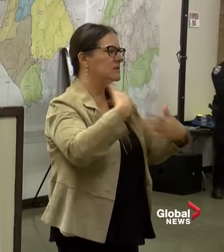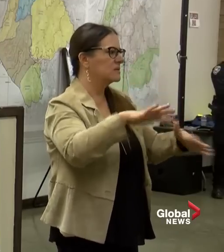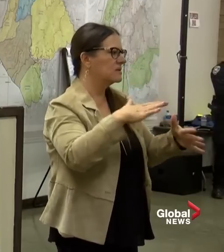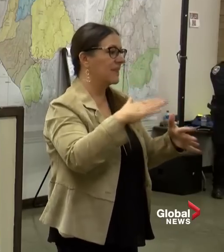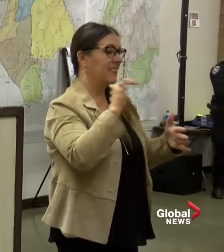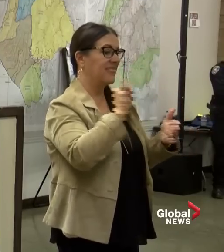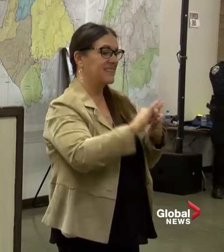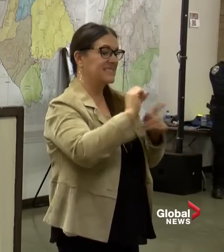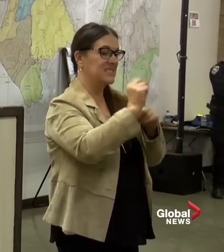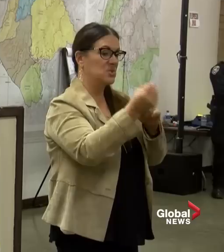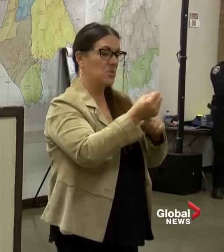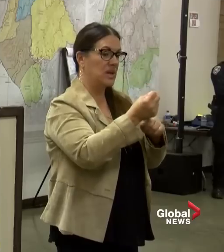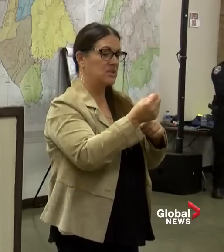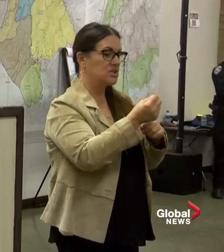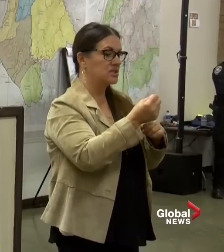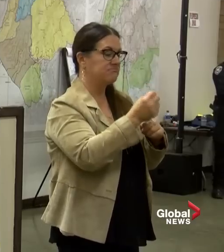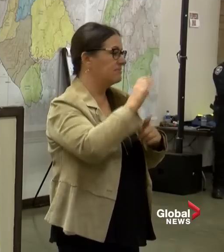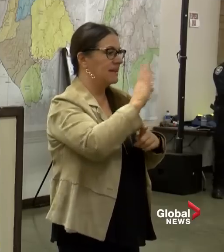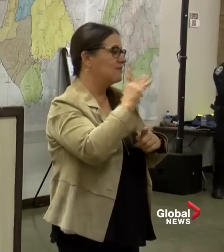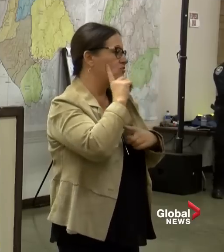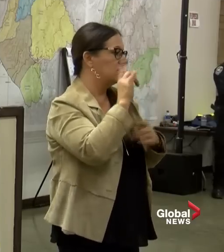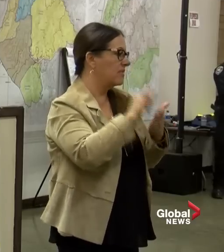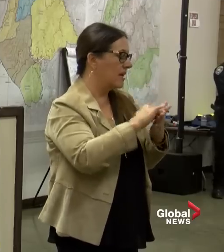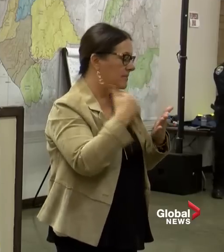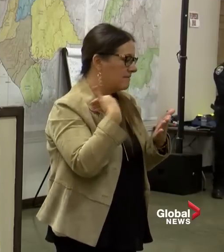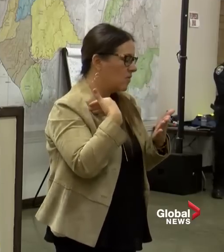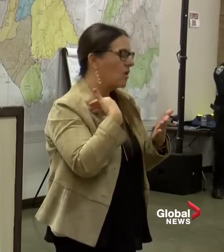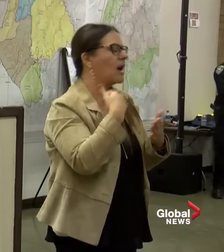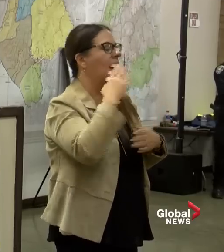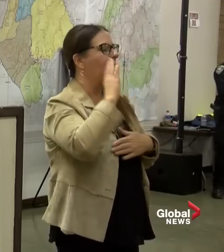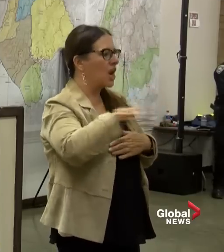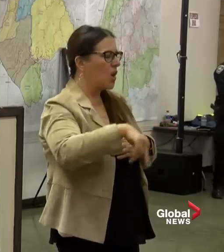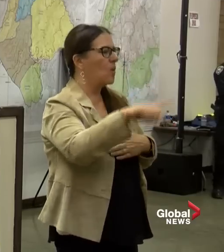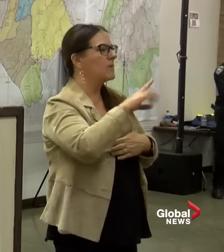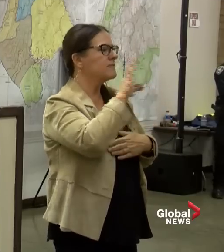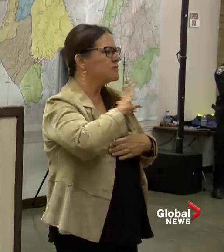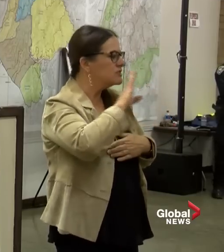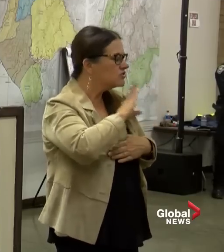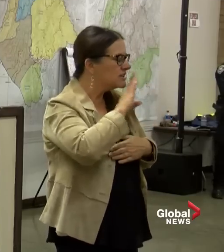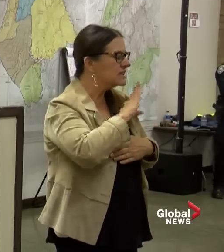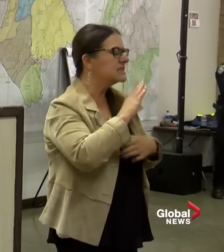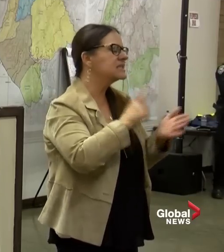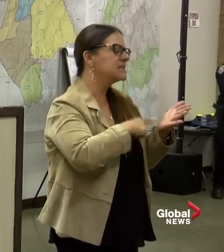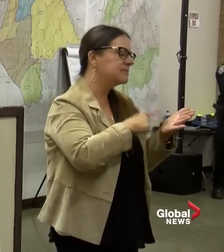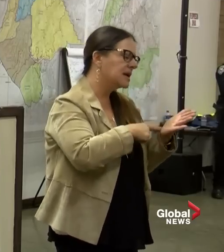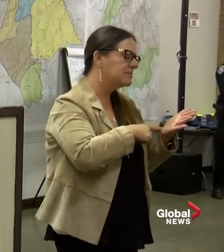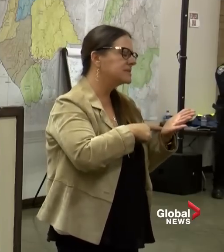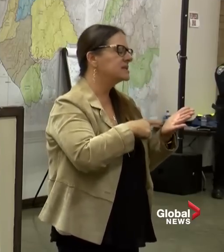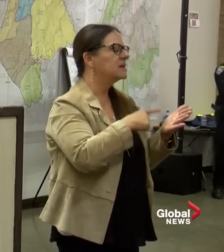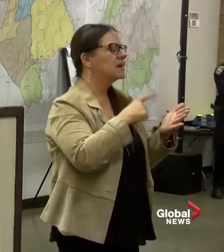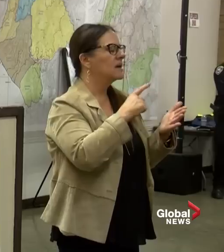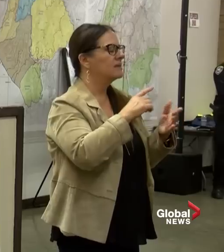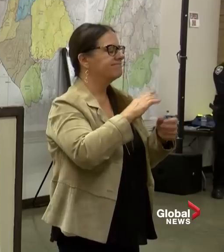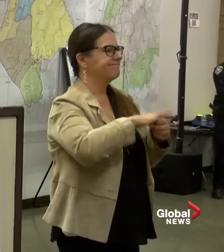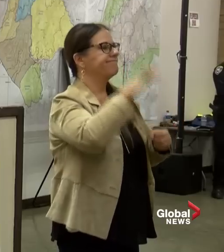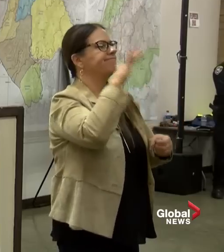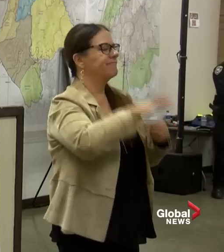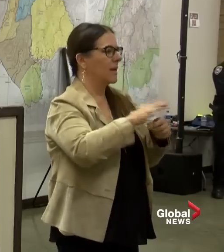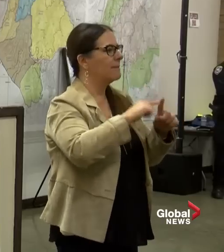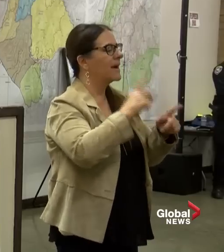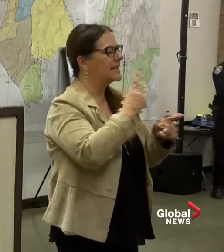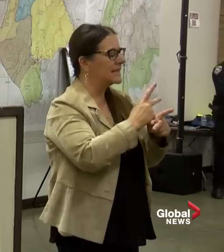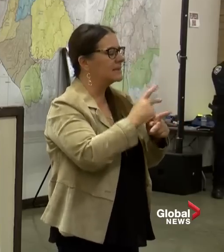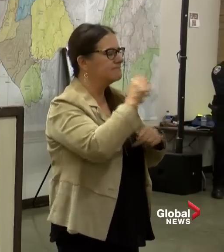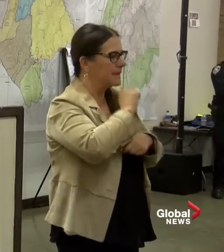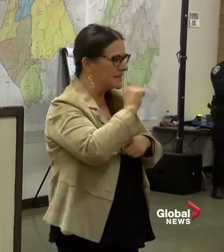unprecedented situation. Our frustration levels will get the better of us some days. Please remain patient as we work together to